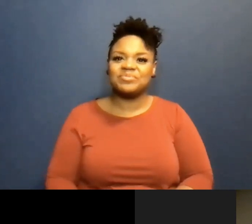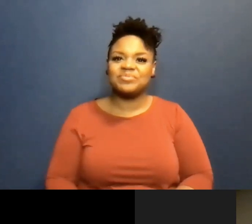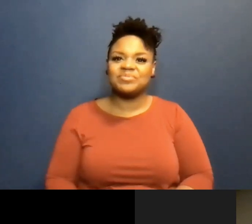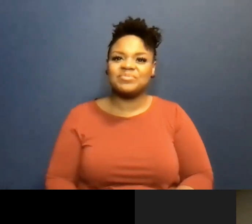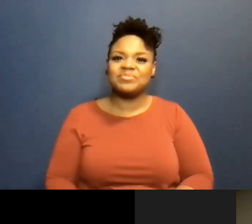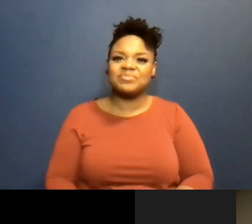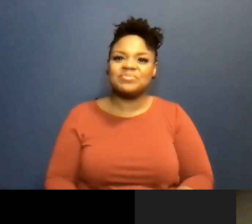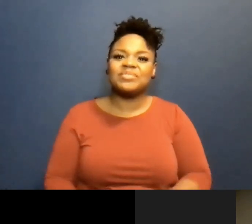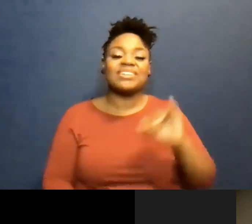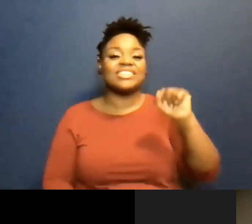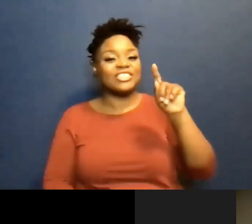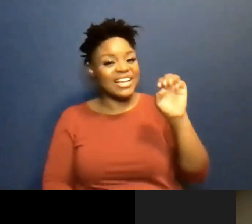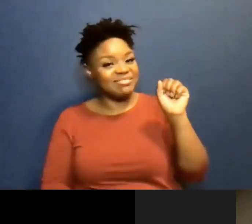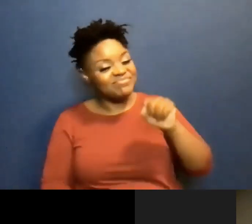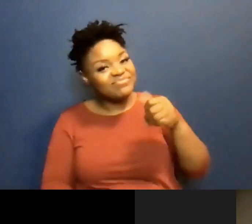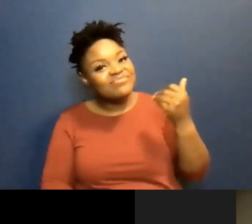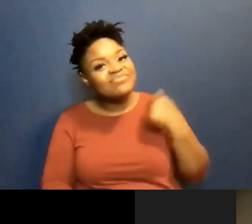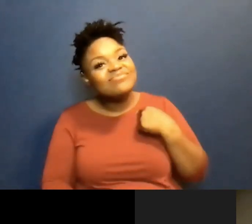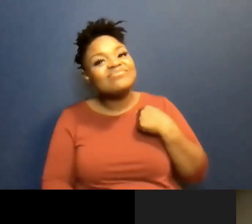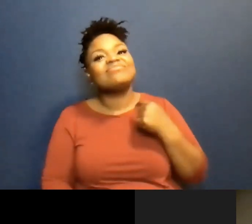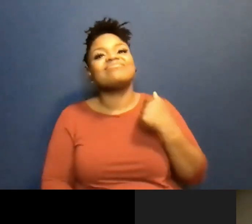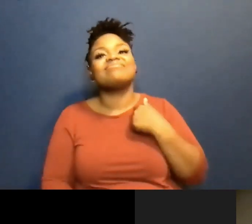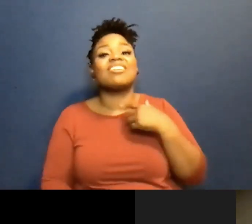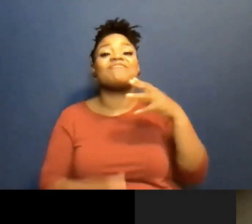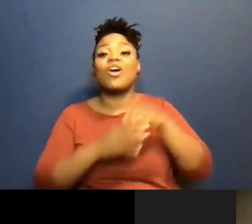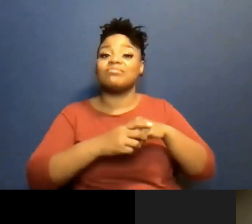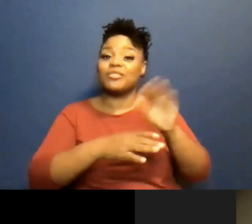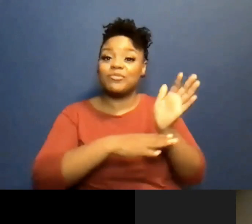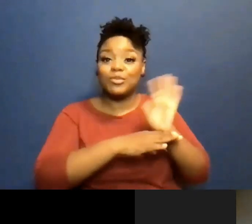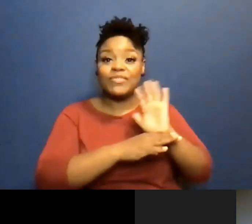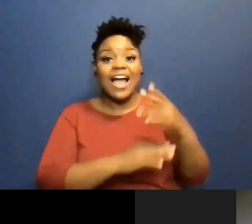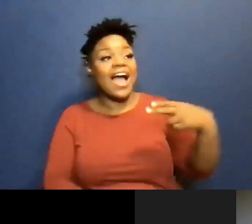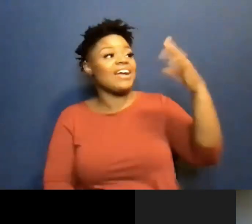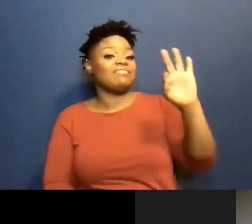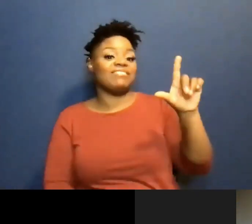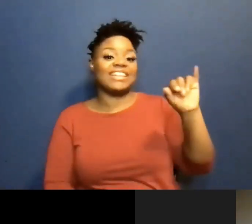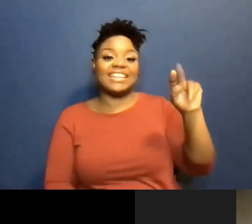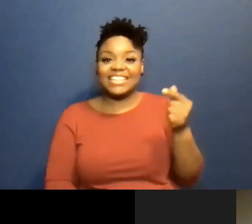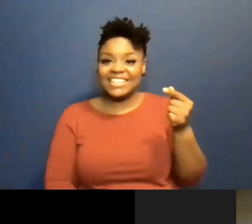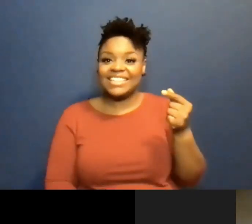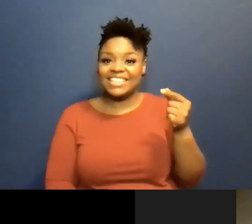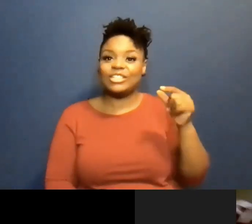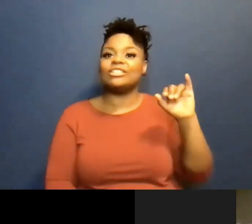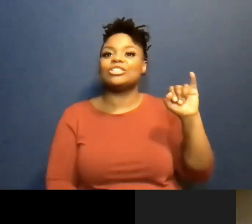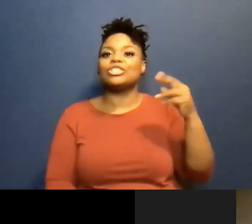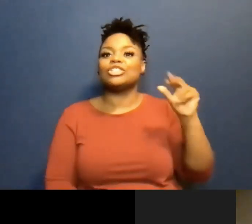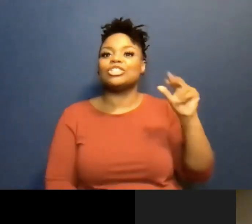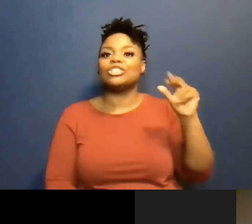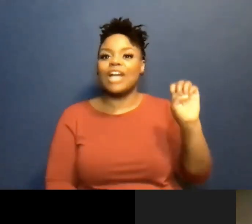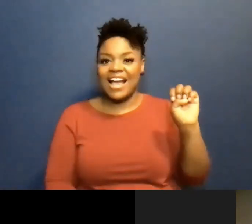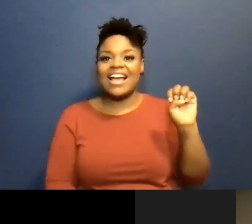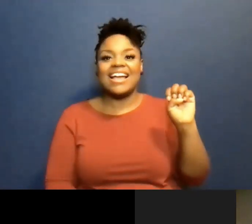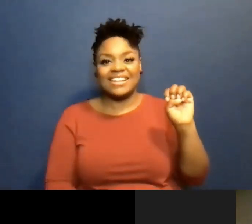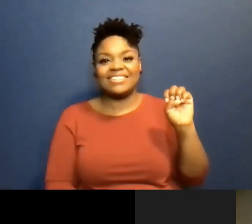circus artist and aerial dancer. So my image description, I have short black